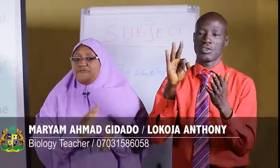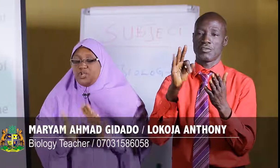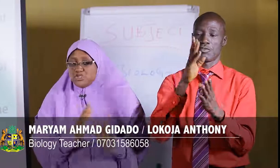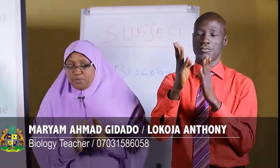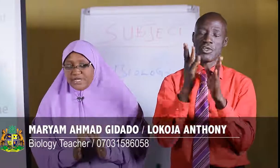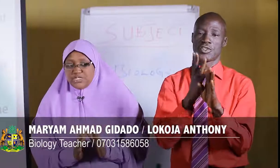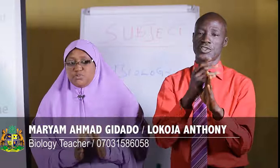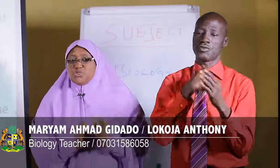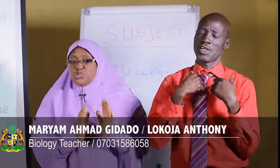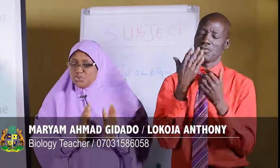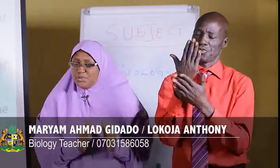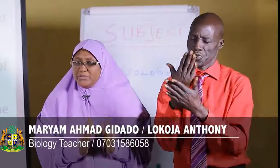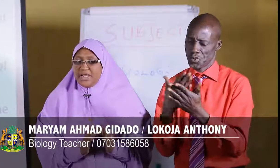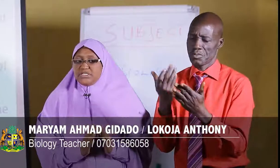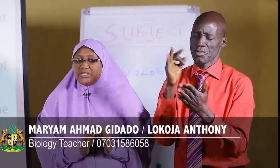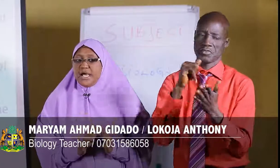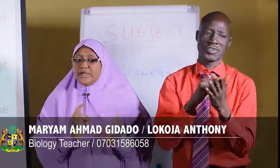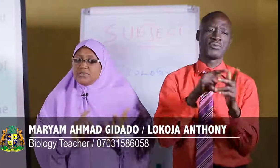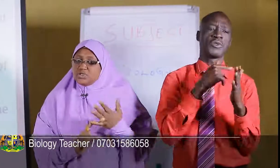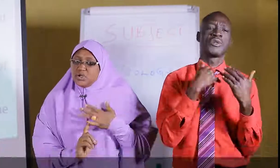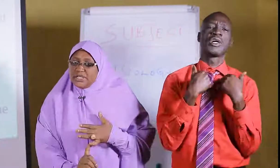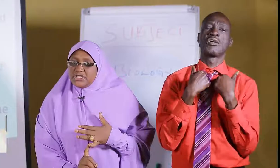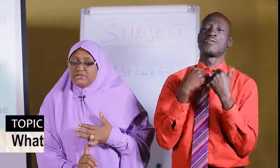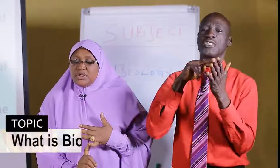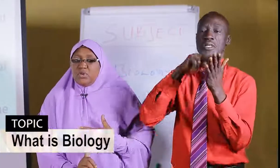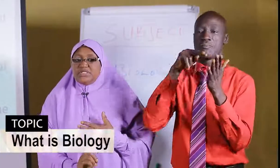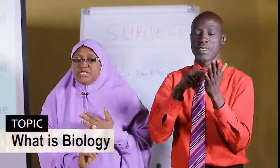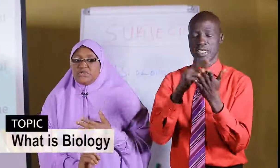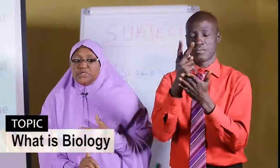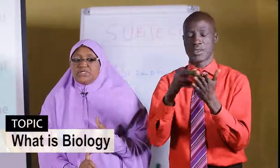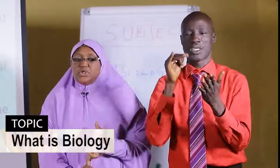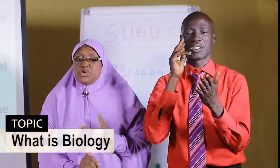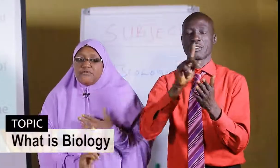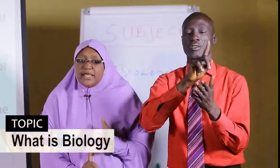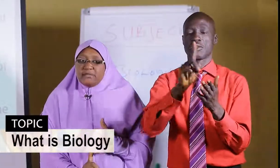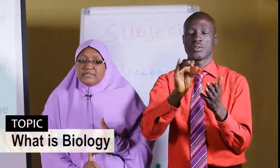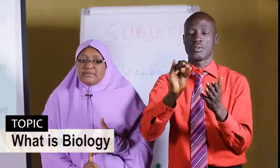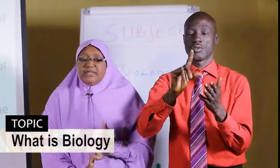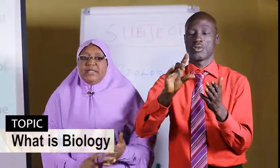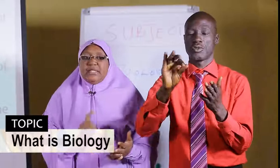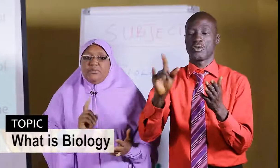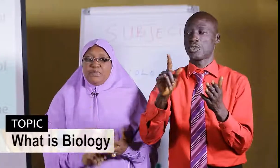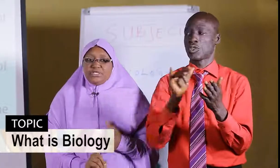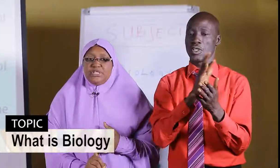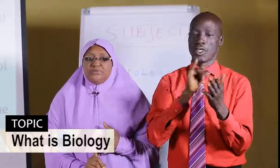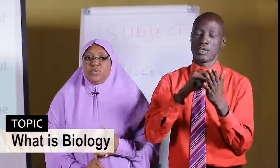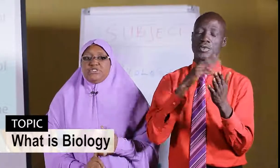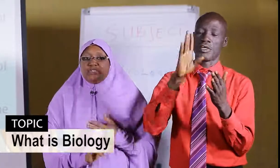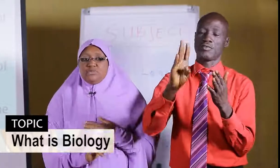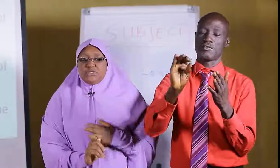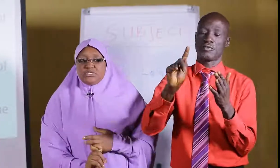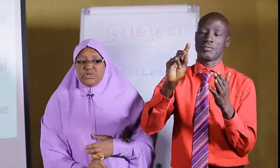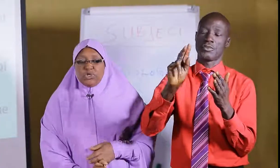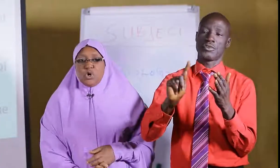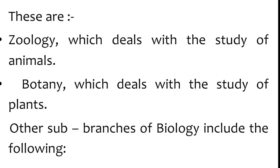we have other sub-branches, but the two main branches are zoology, which deals with the study of animals, then botany, which